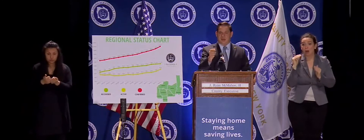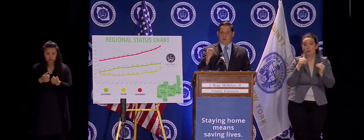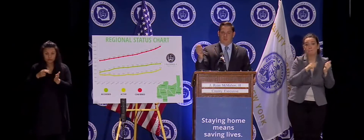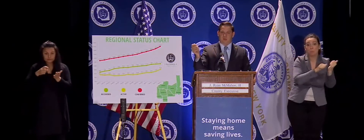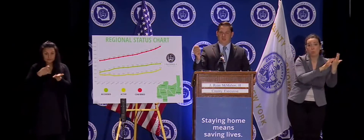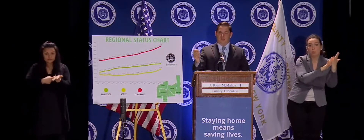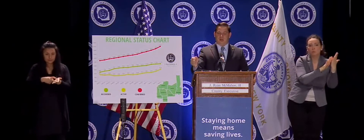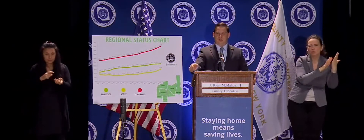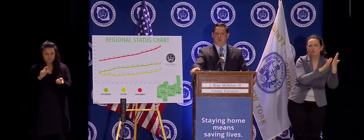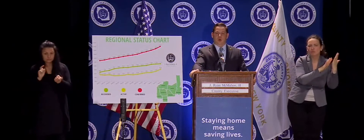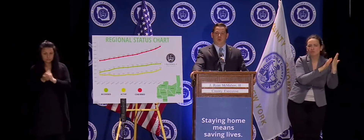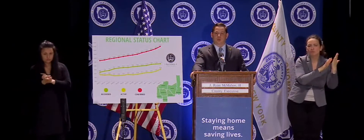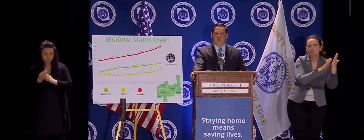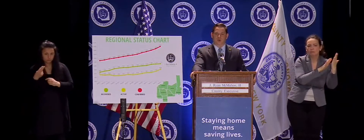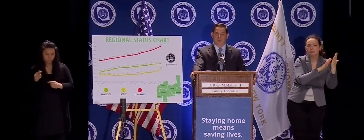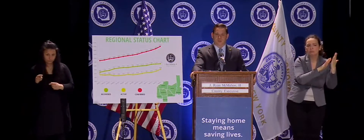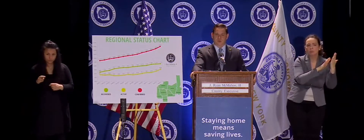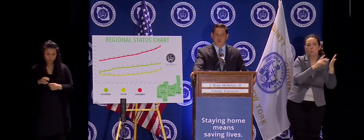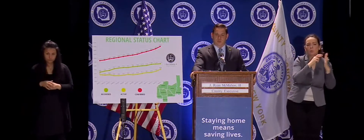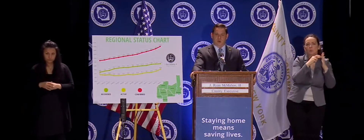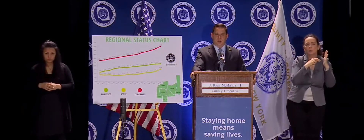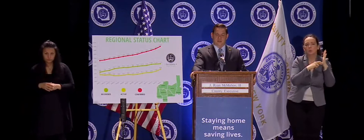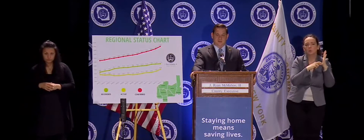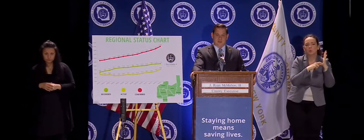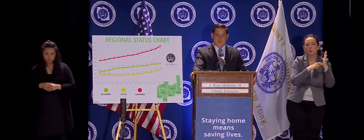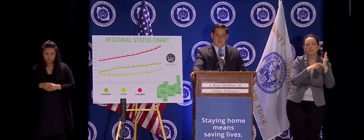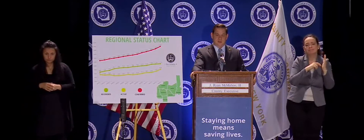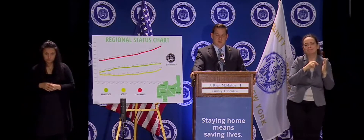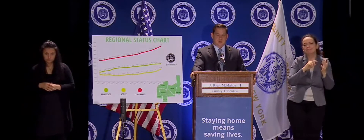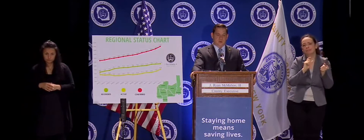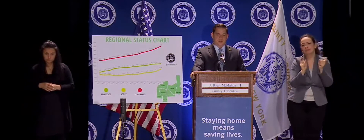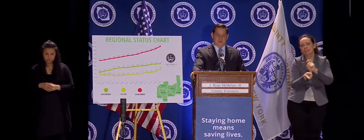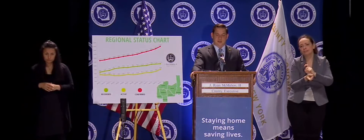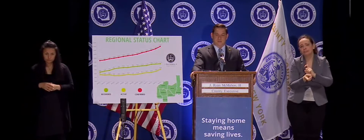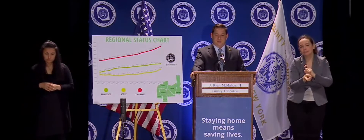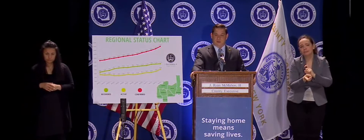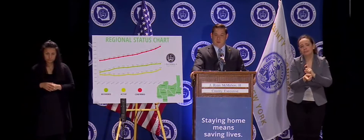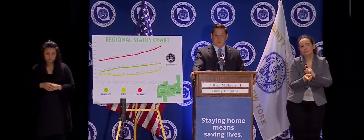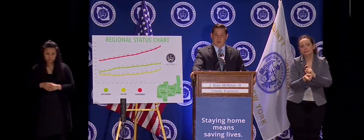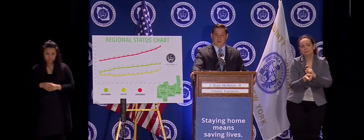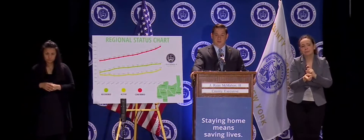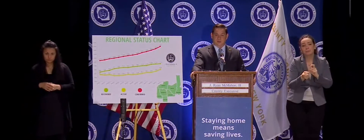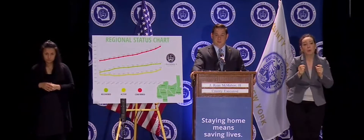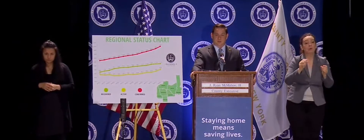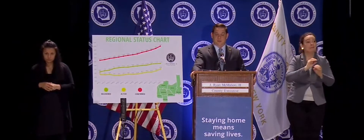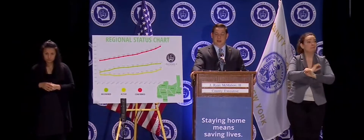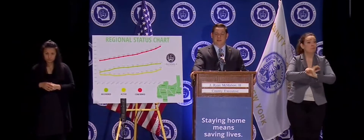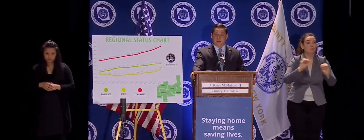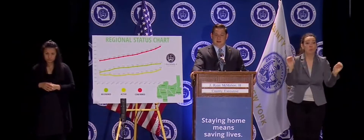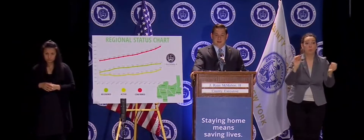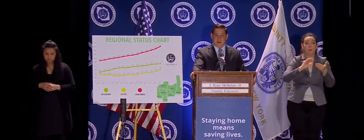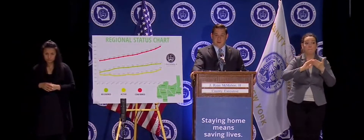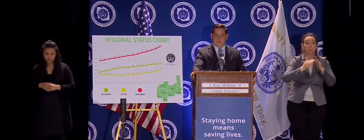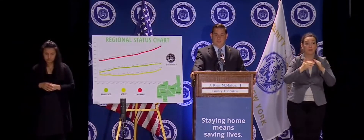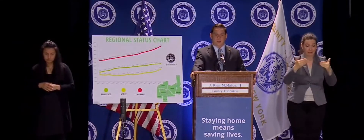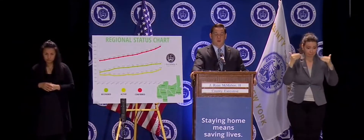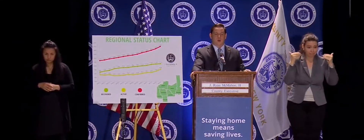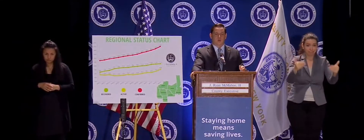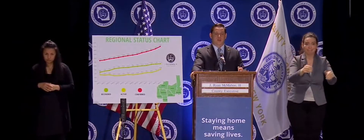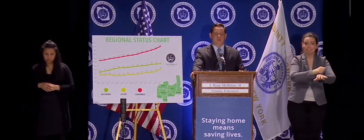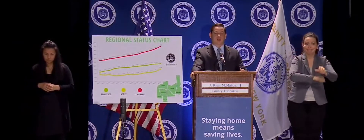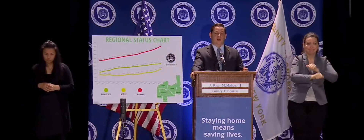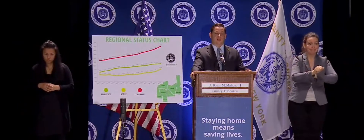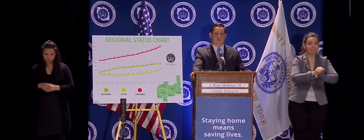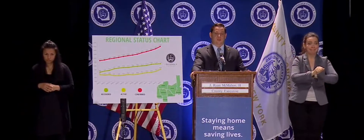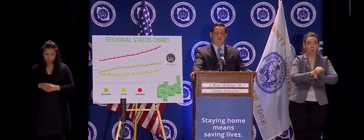of the game are being changed. No community has been doing proactive testing, with the exception of a couple others besides Onondaga County.